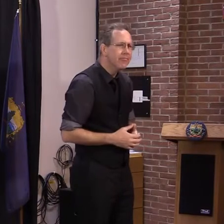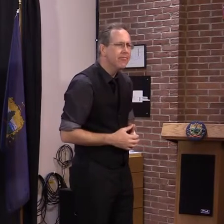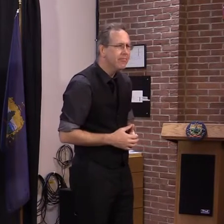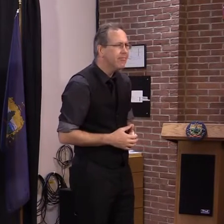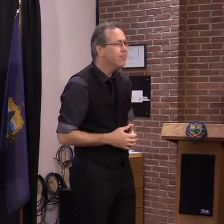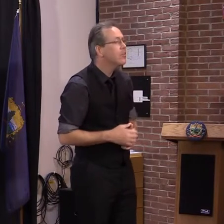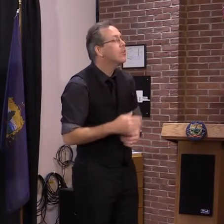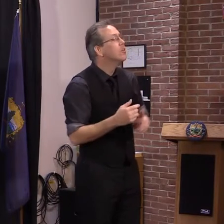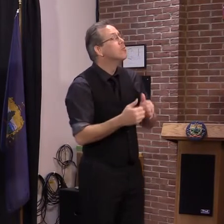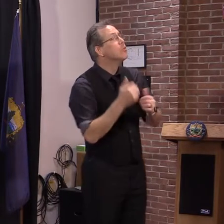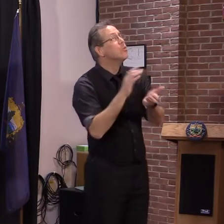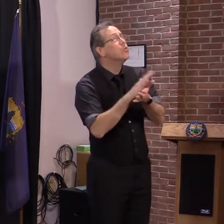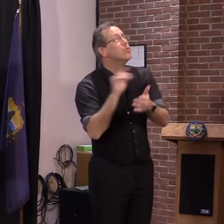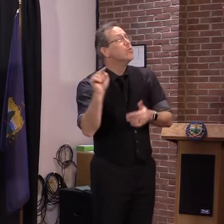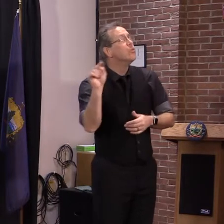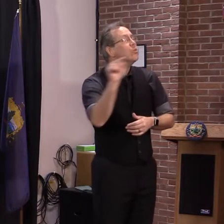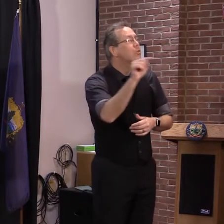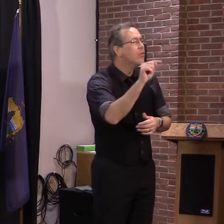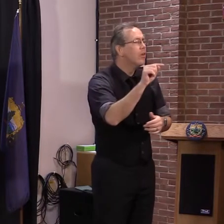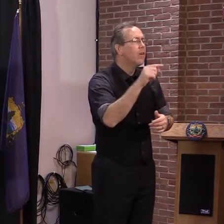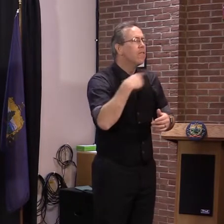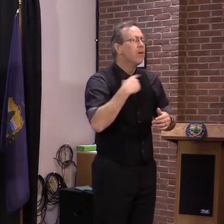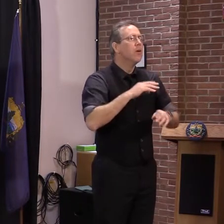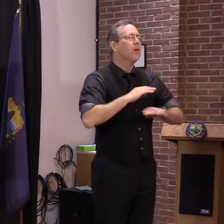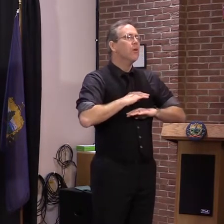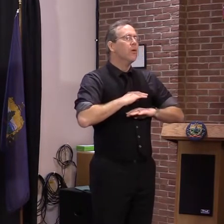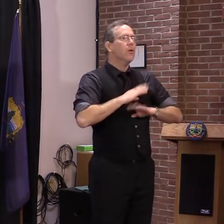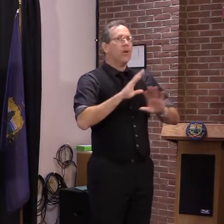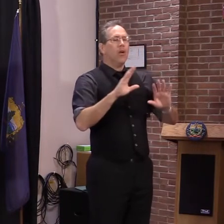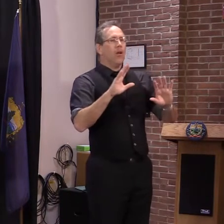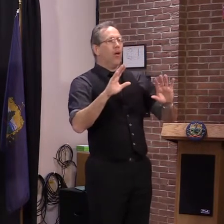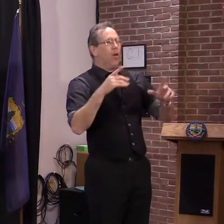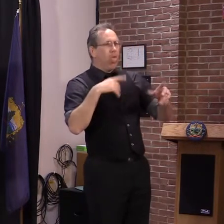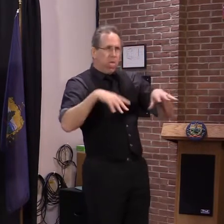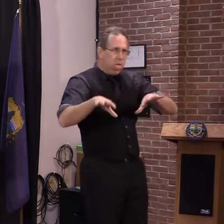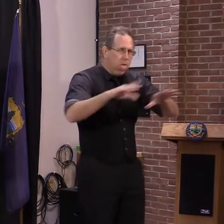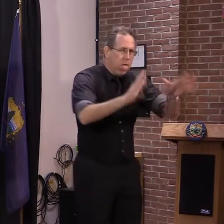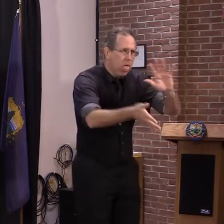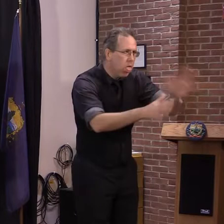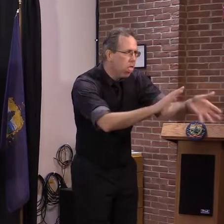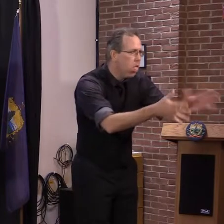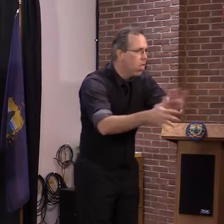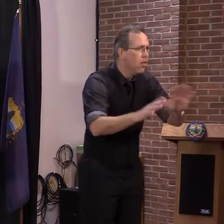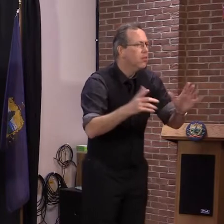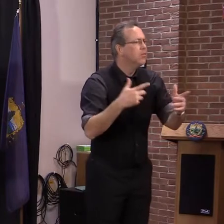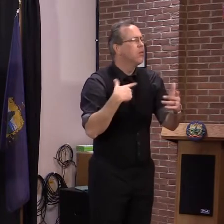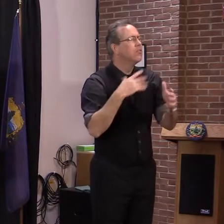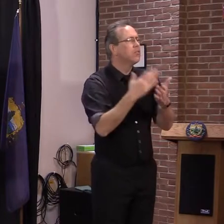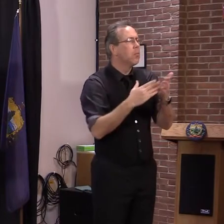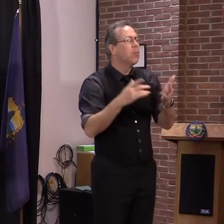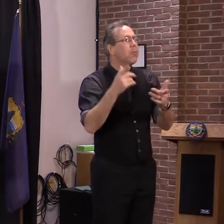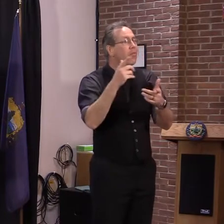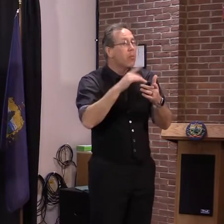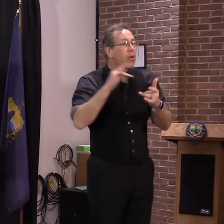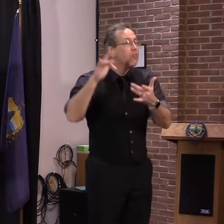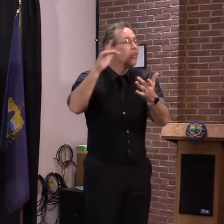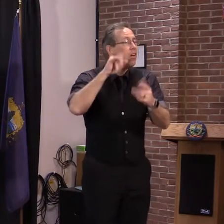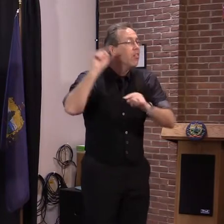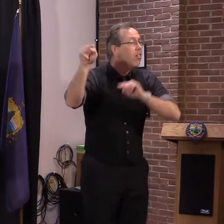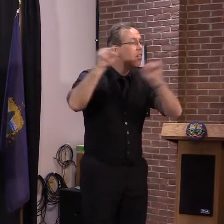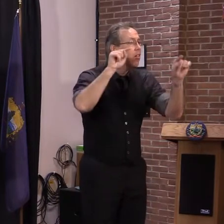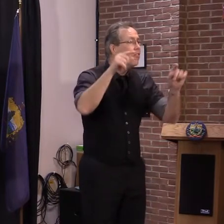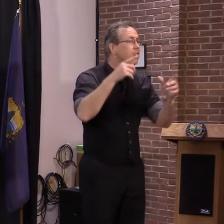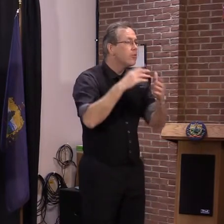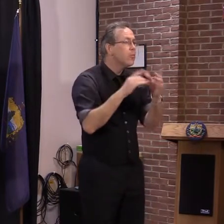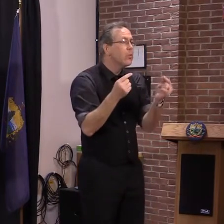on a well-deserved winter vacation next week. Some students and staff will travel. Many will enjoy the outdoor activities of our beautiful